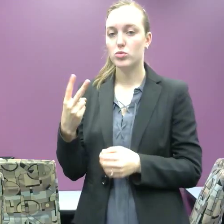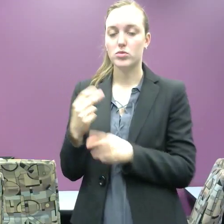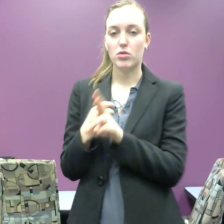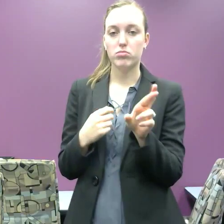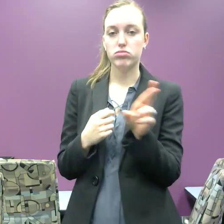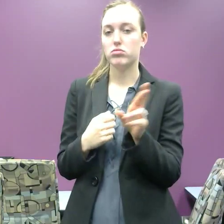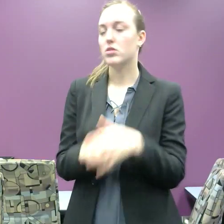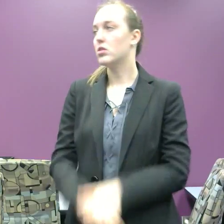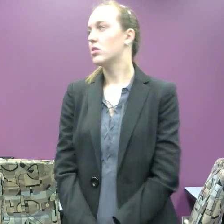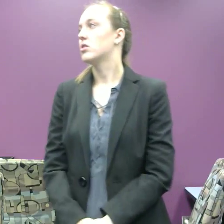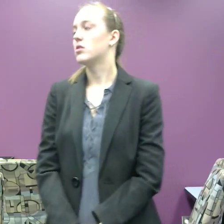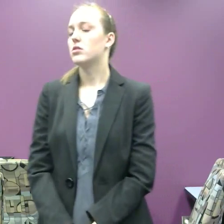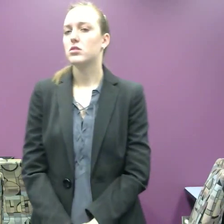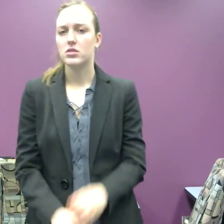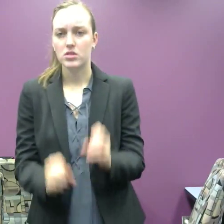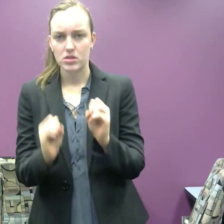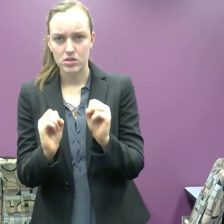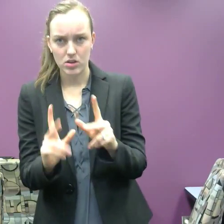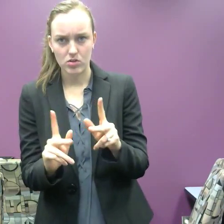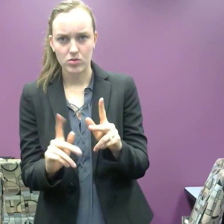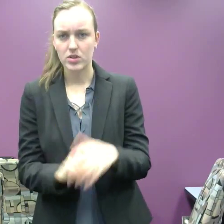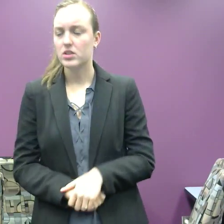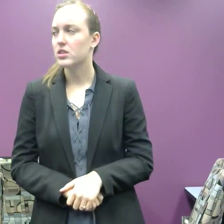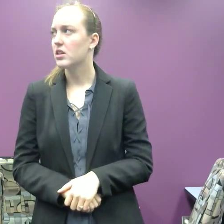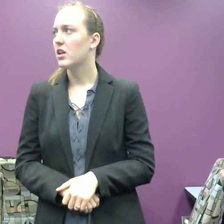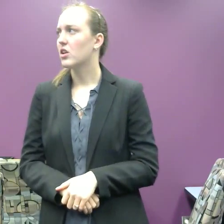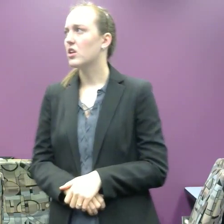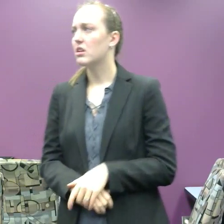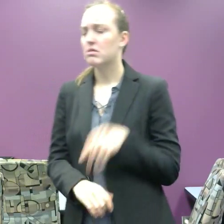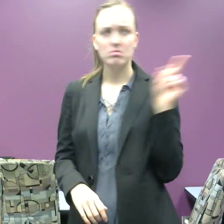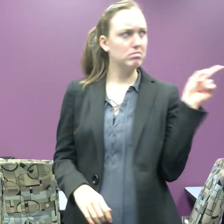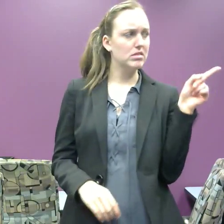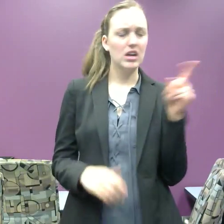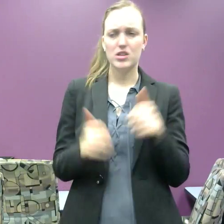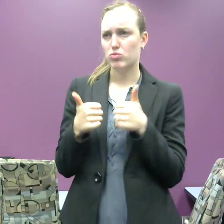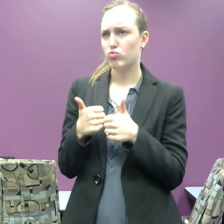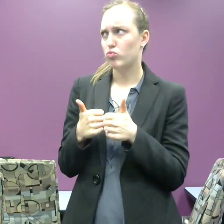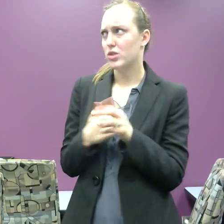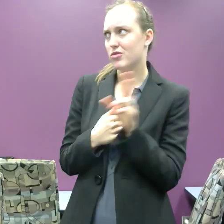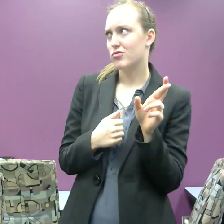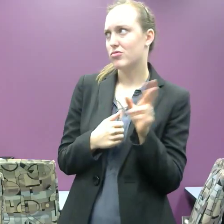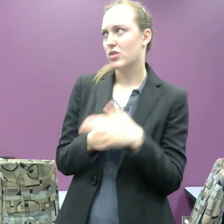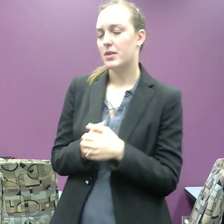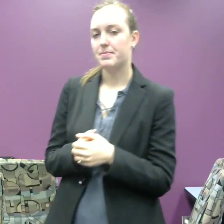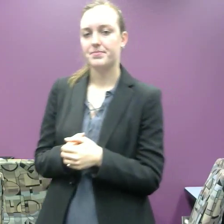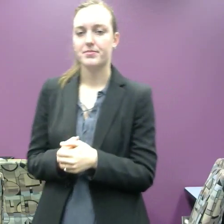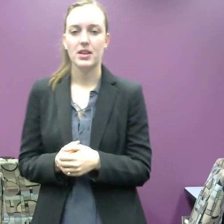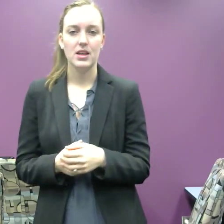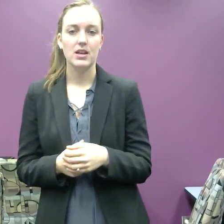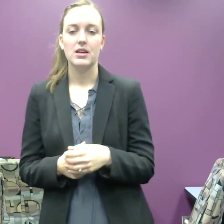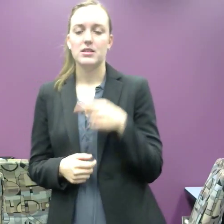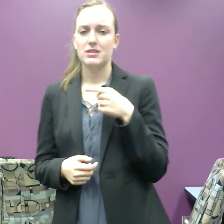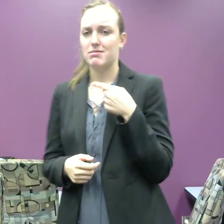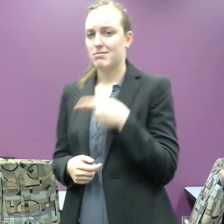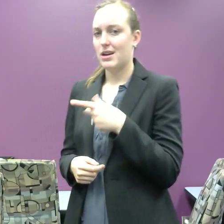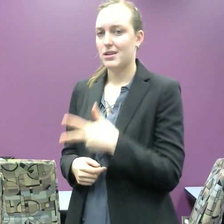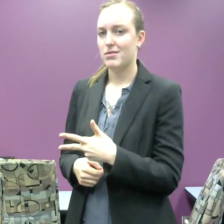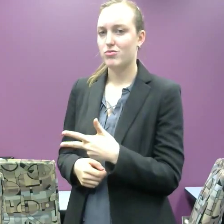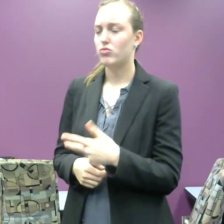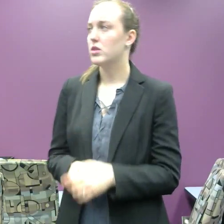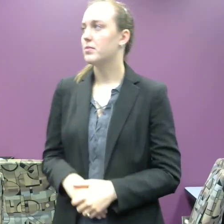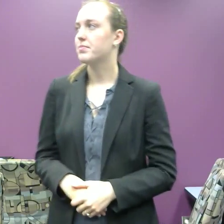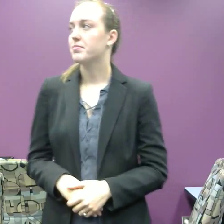okay. Of these two, which one is on the right? -3 is on the right. So the